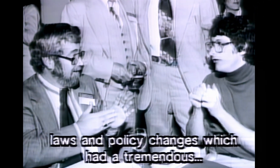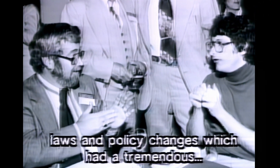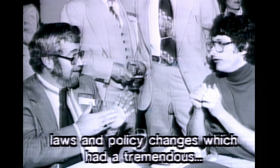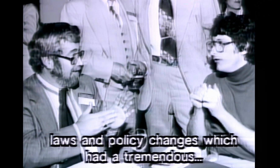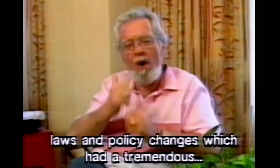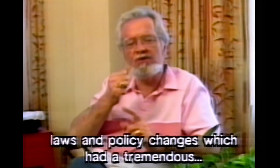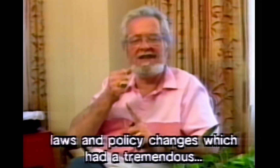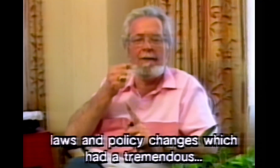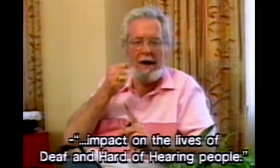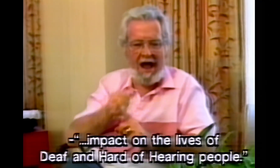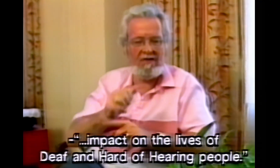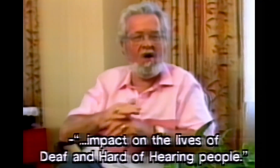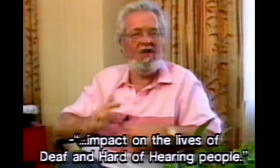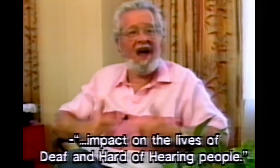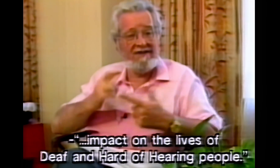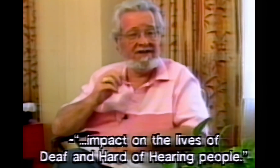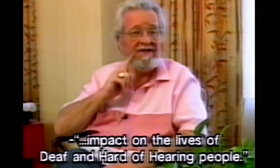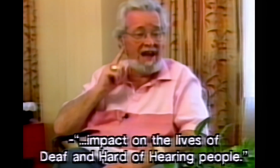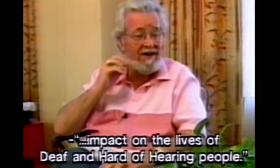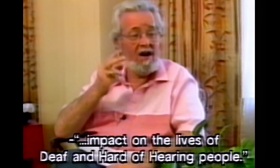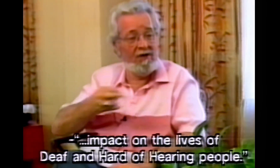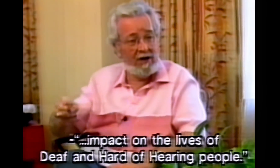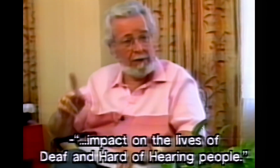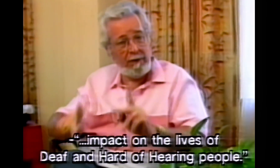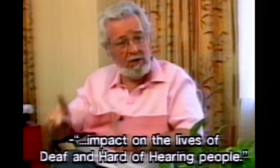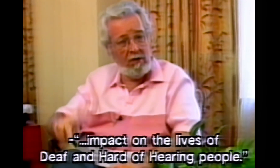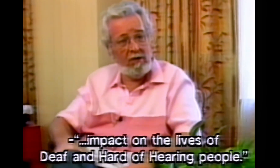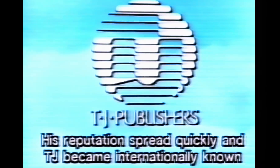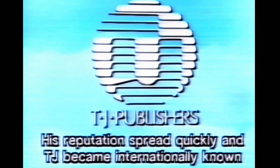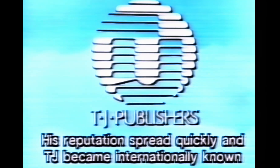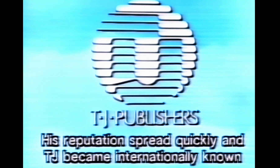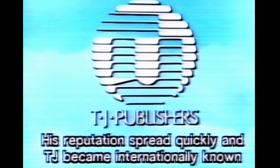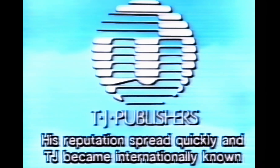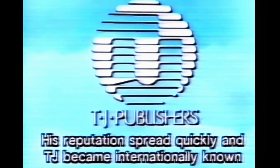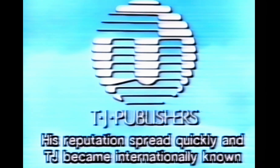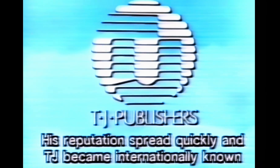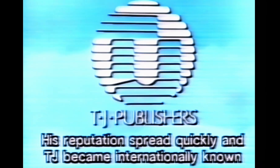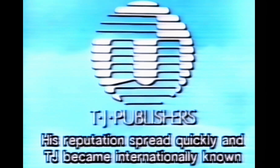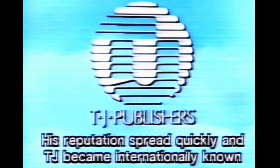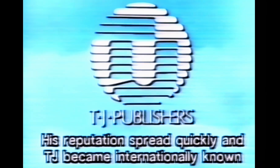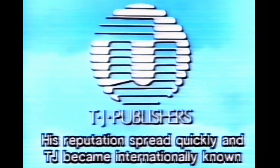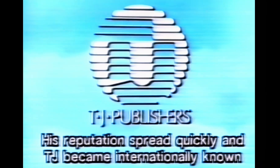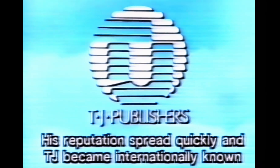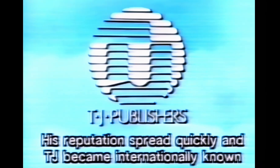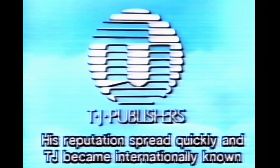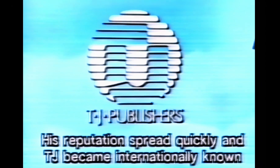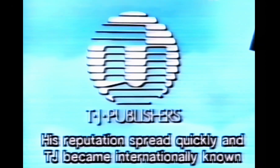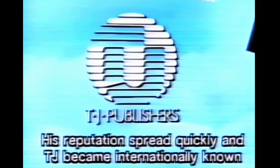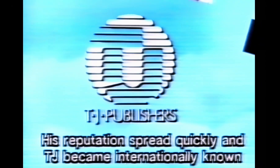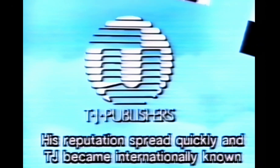a tremendous impact on the lives of deaf and hearing people. His reputation spread quickly, and TJ